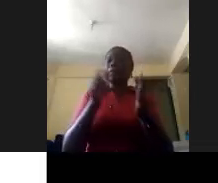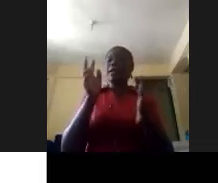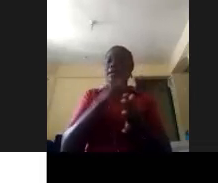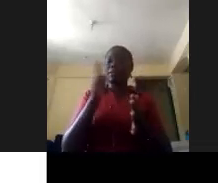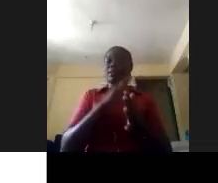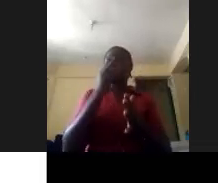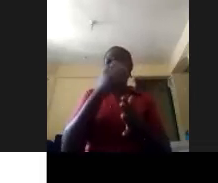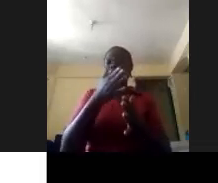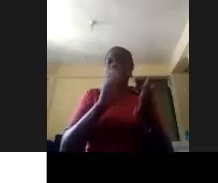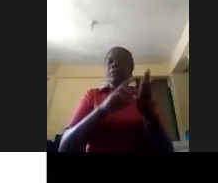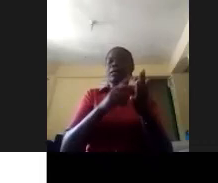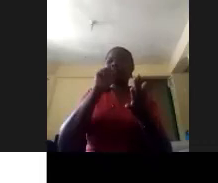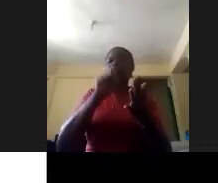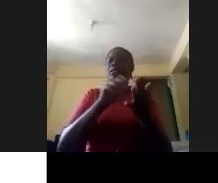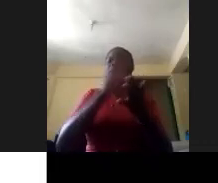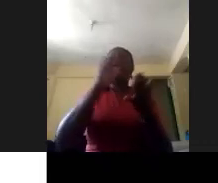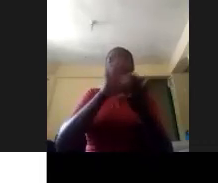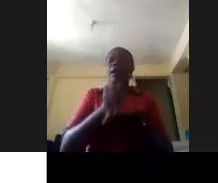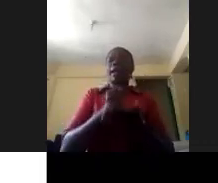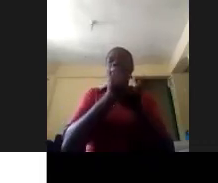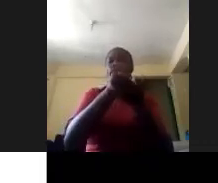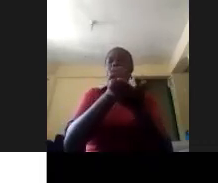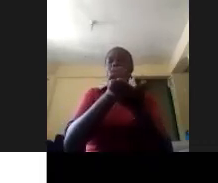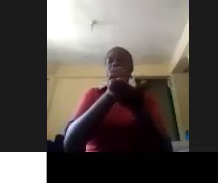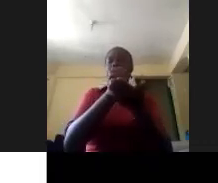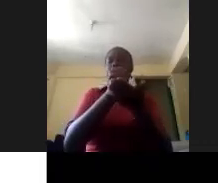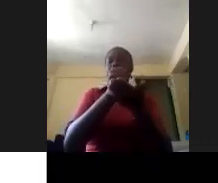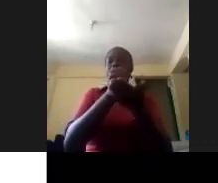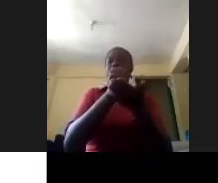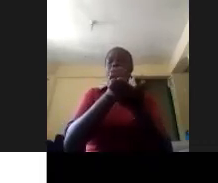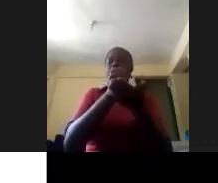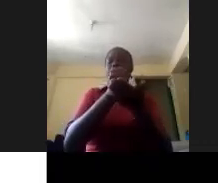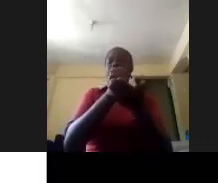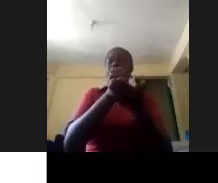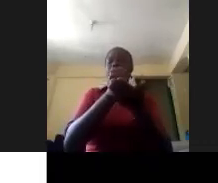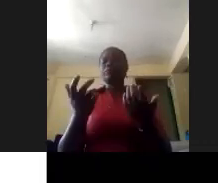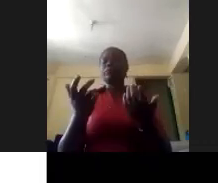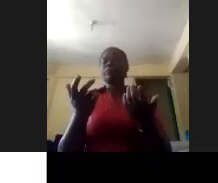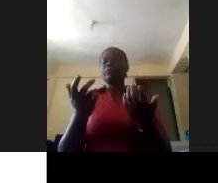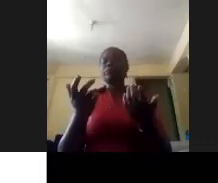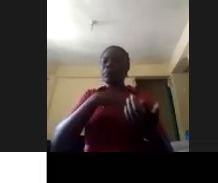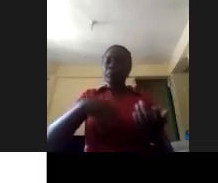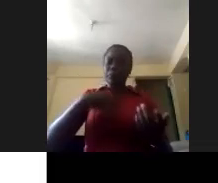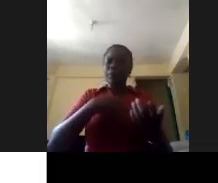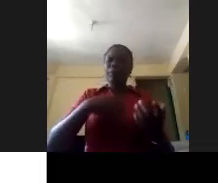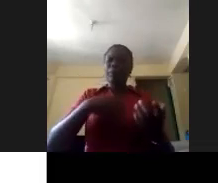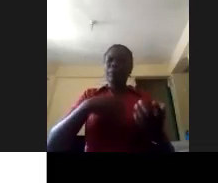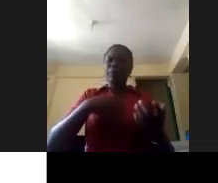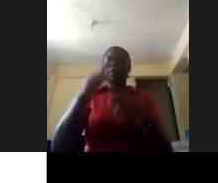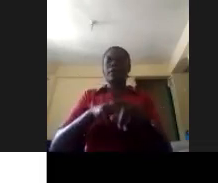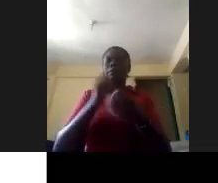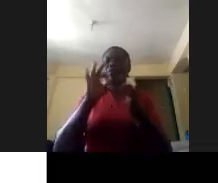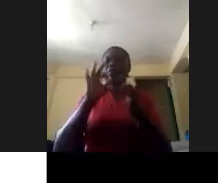more assistance. Yeah. And restlessness or irritability. So if there is something